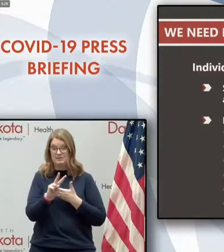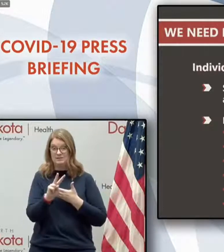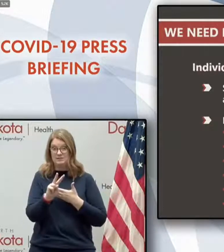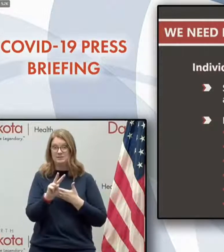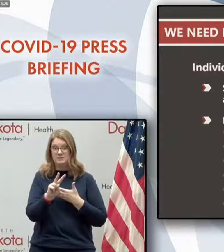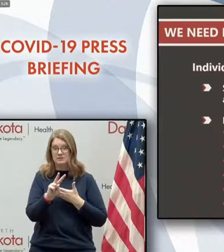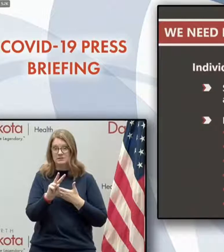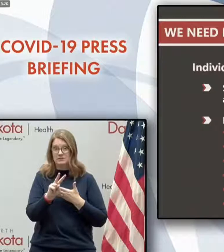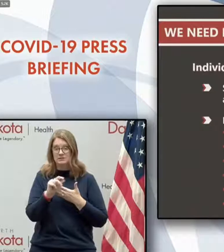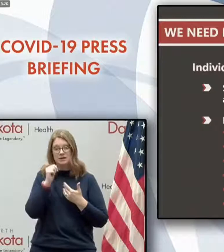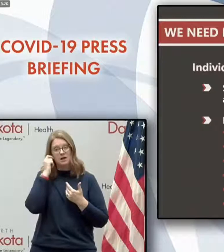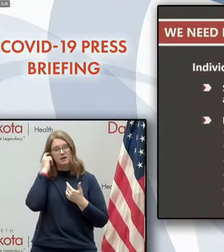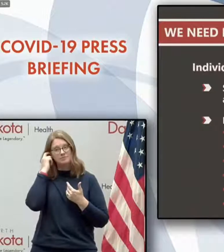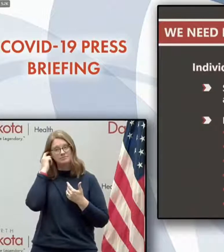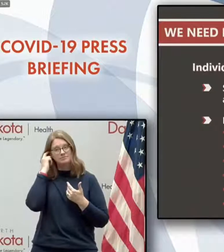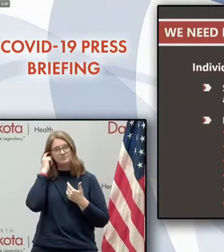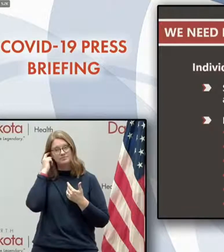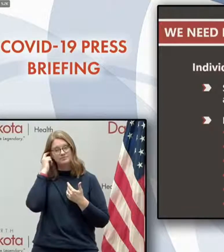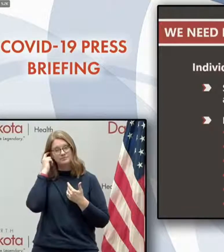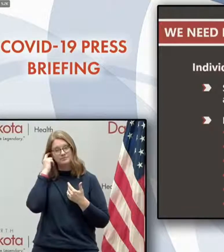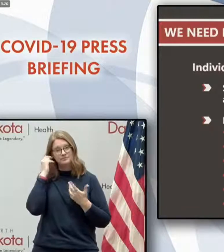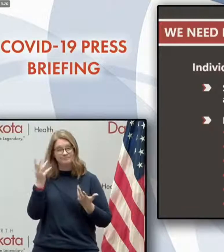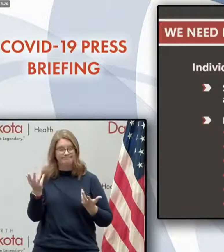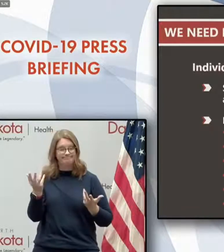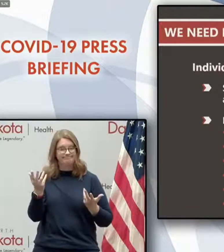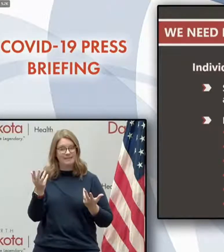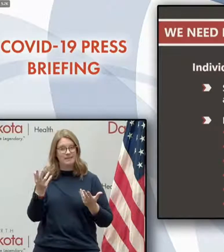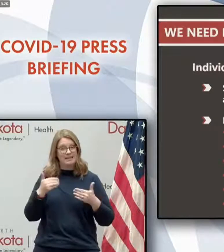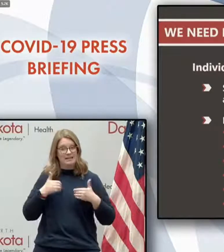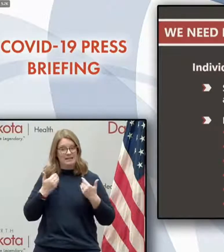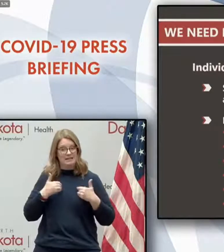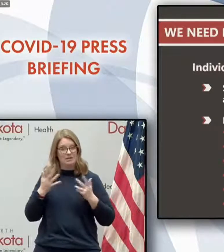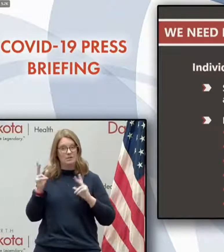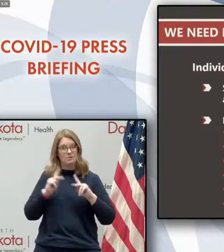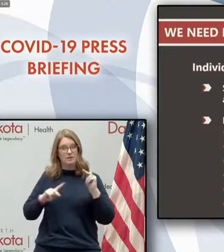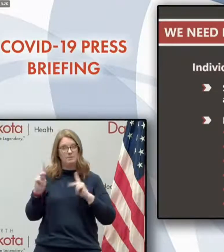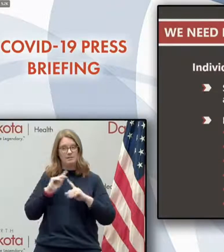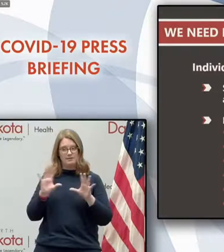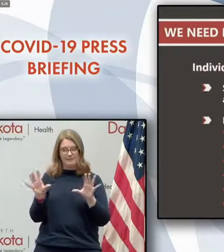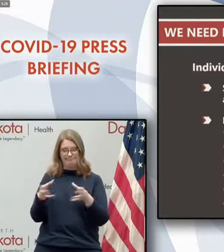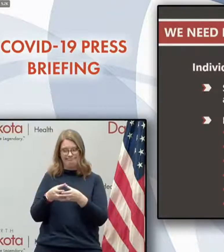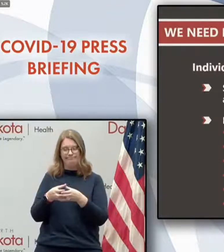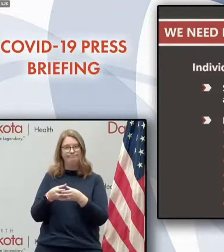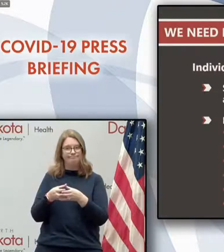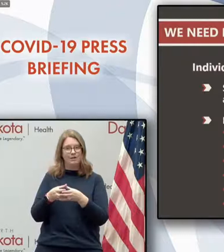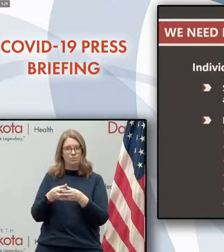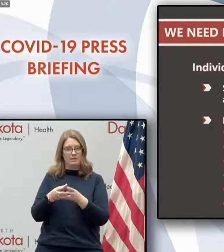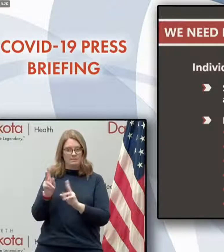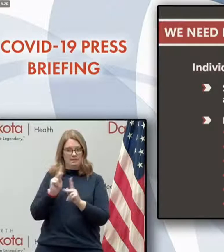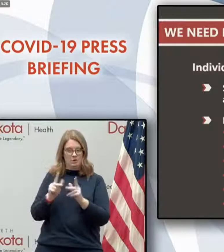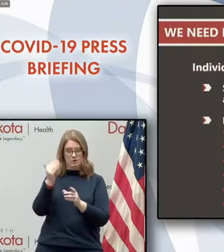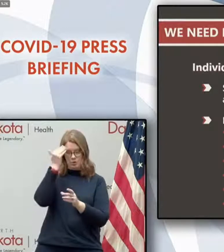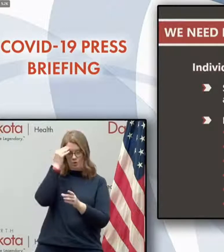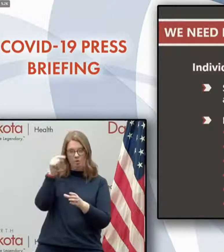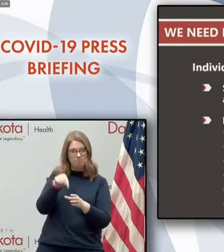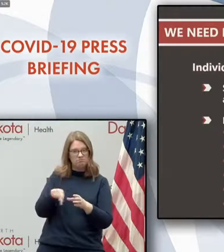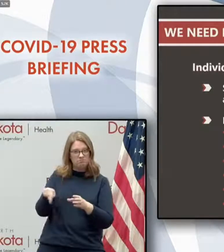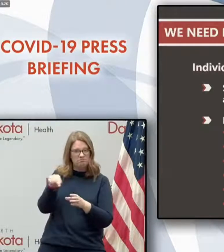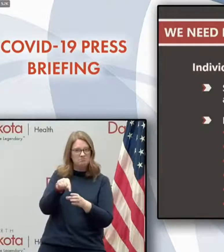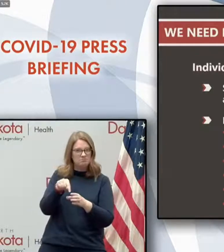would be a good time, if you will, as they say that younger folks form your pod, get your group of people that you know are